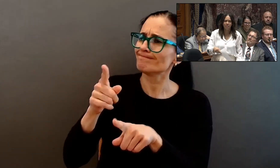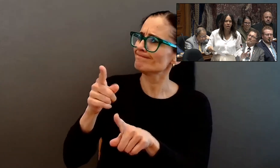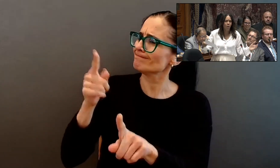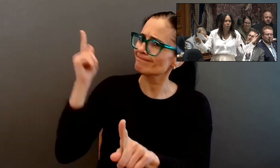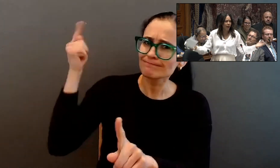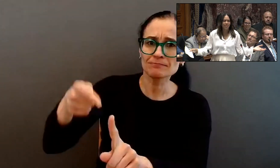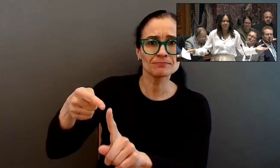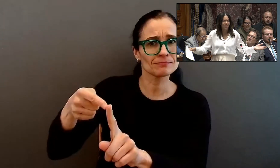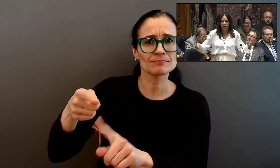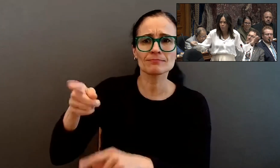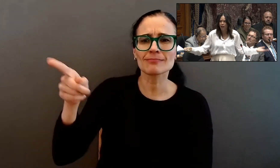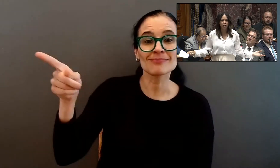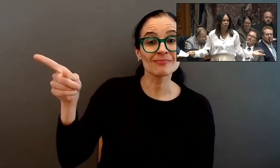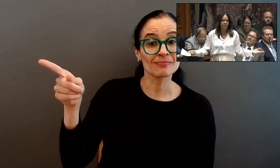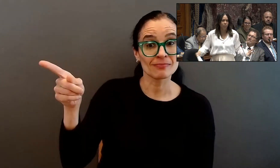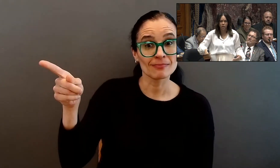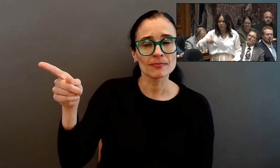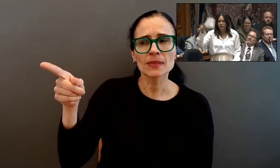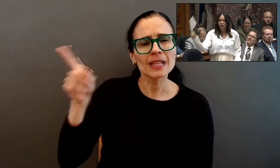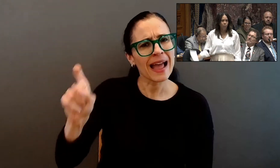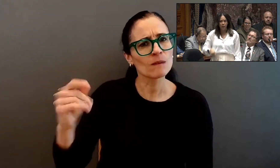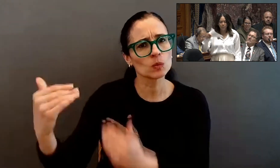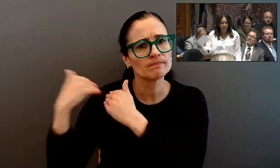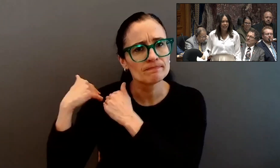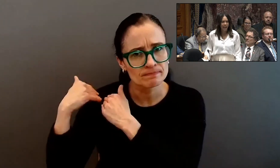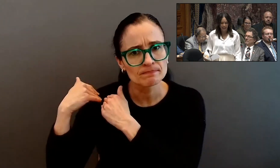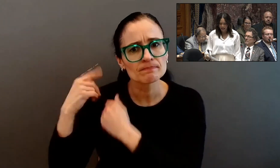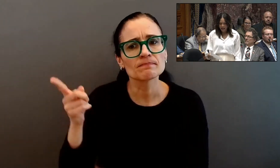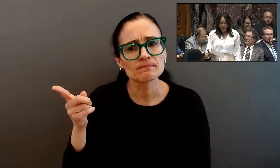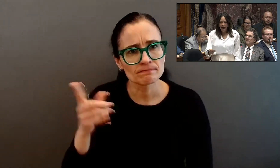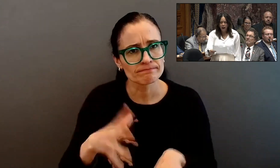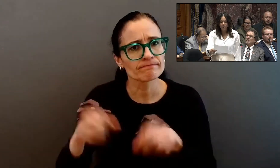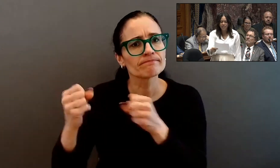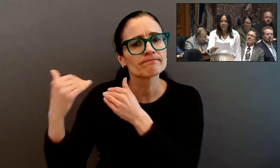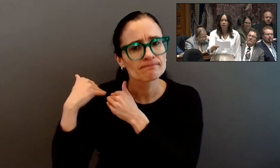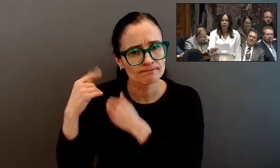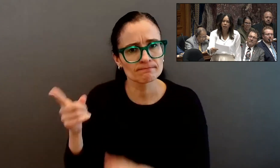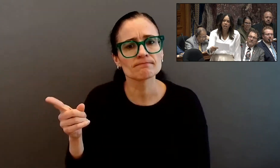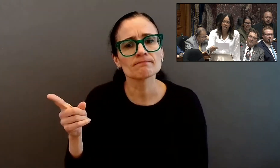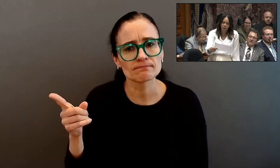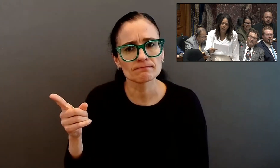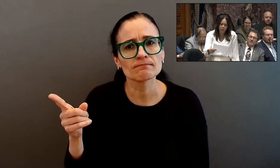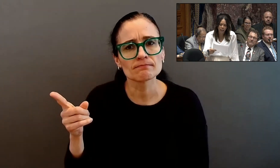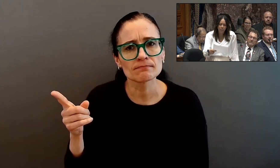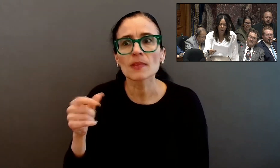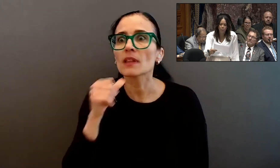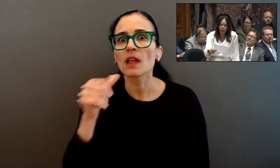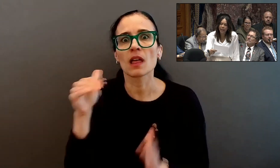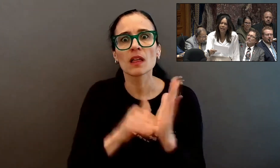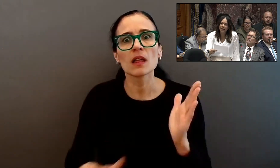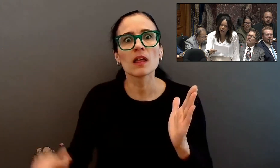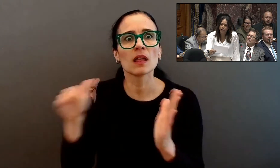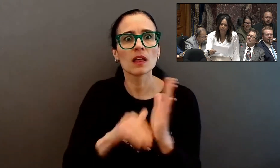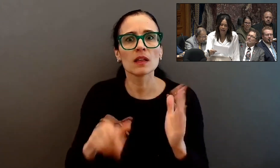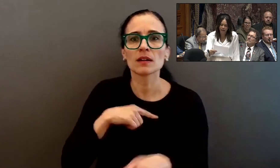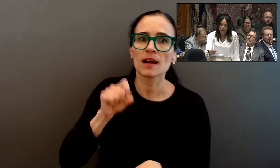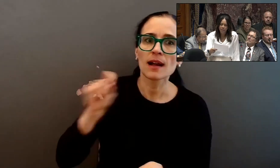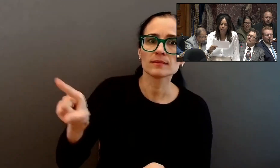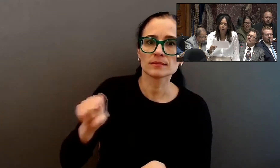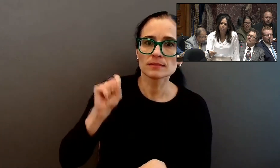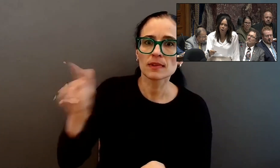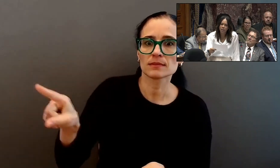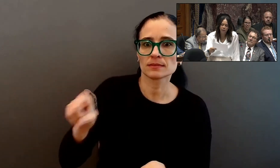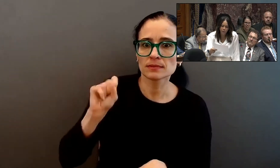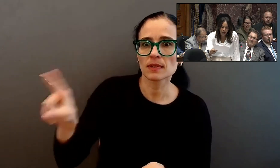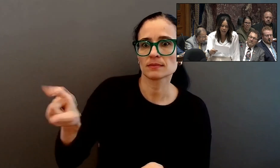this. This is not wasted questions that we're just repeating. How does the Attorney General feel about working in a government